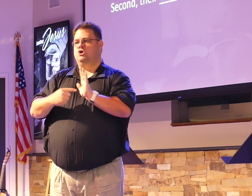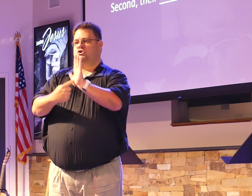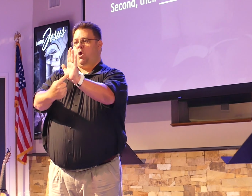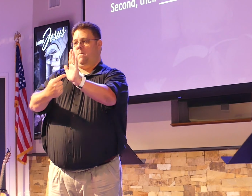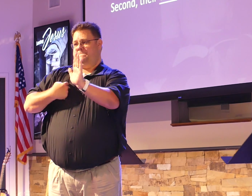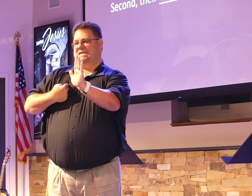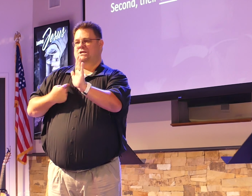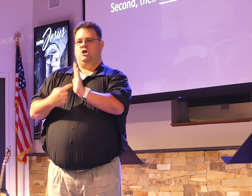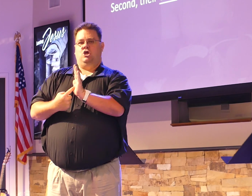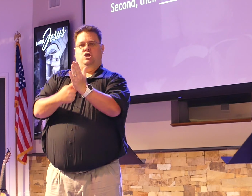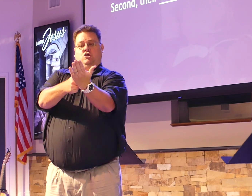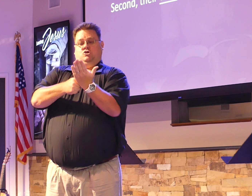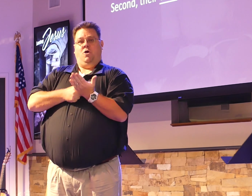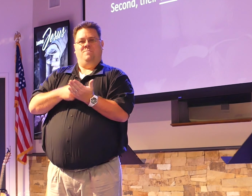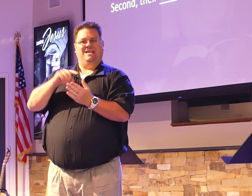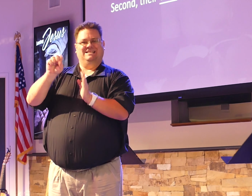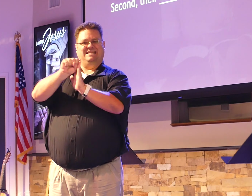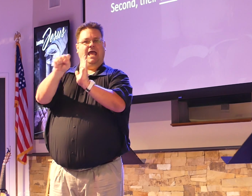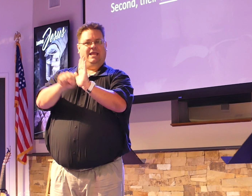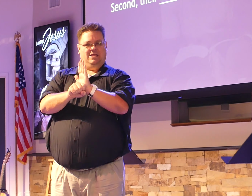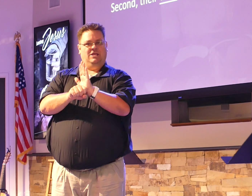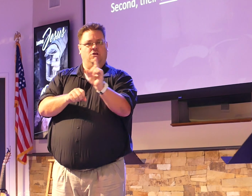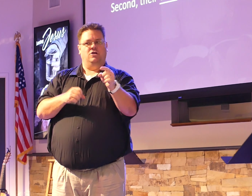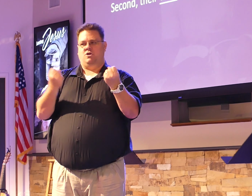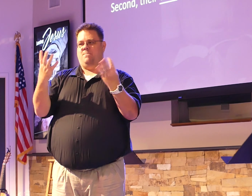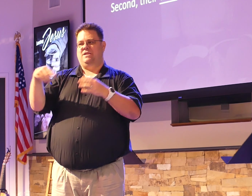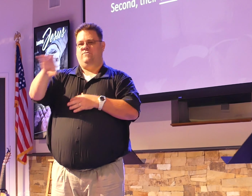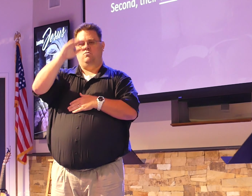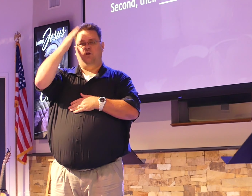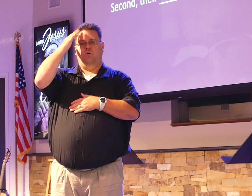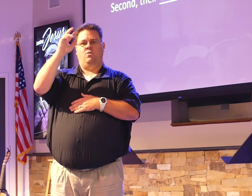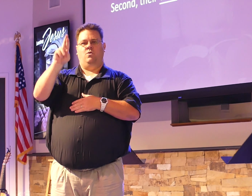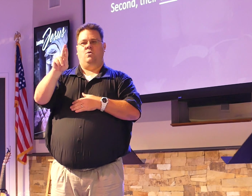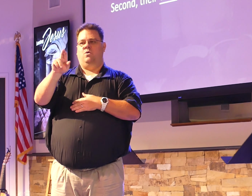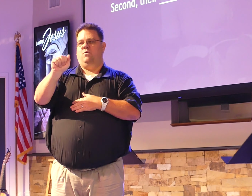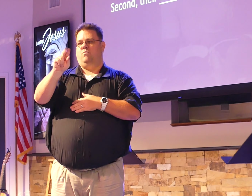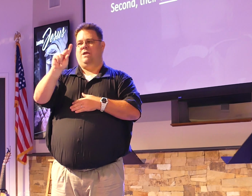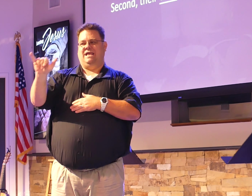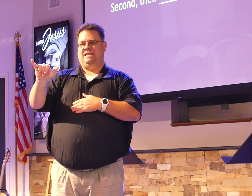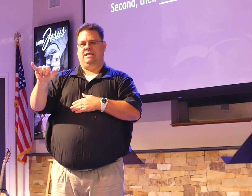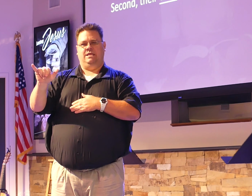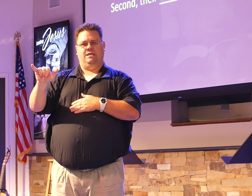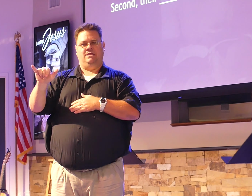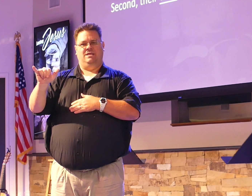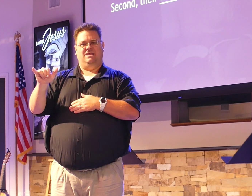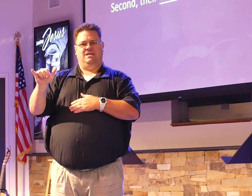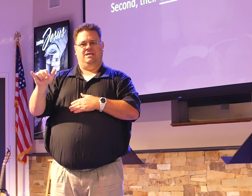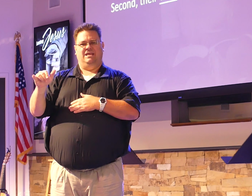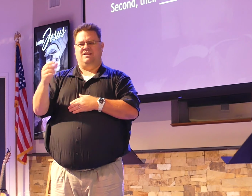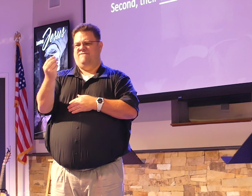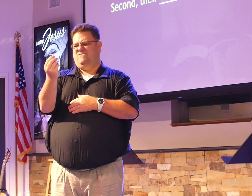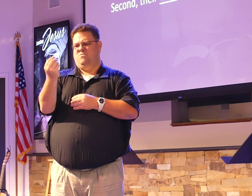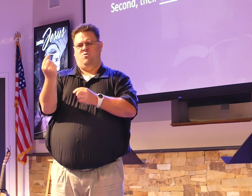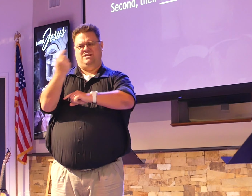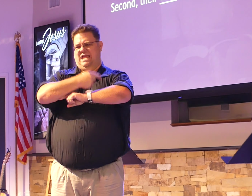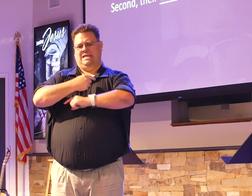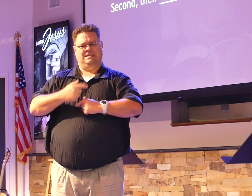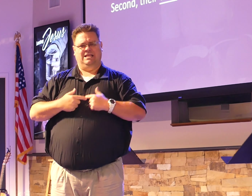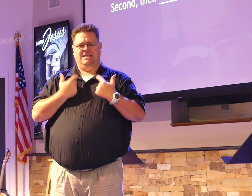I was talking to guy yesterday, Randy Price. Many of you know Randy. He's not doing well. He's probably only got a couple days to live. But, and I was visiting him yesterday.